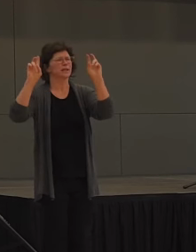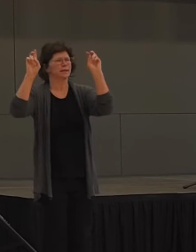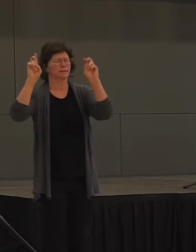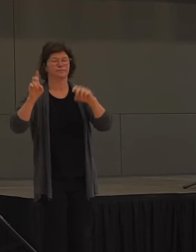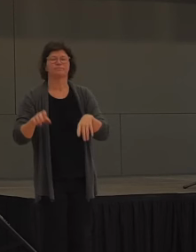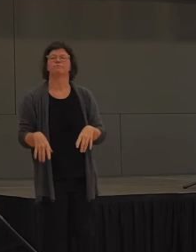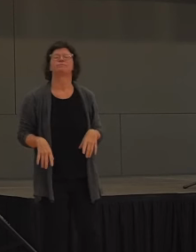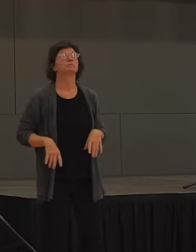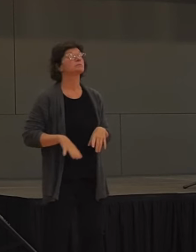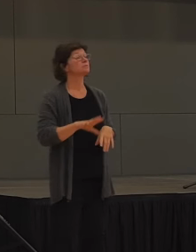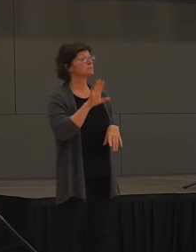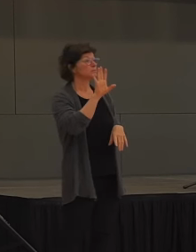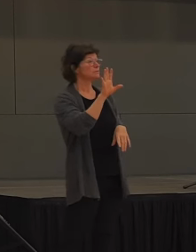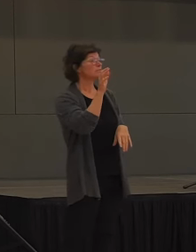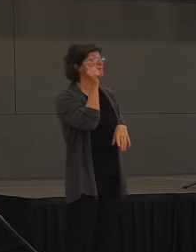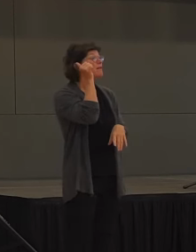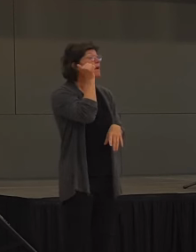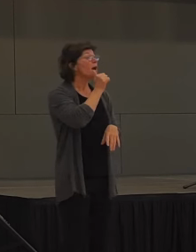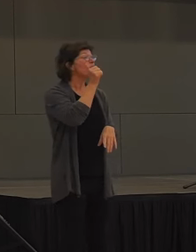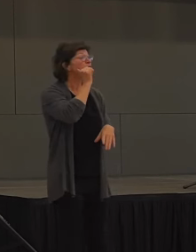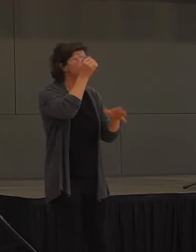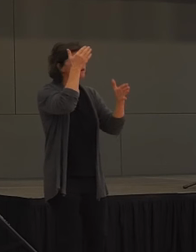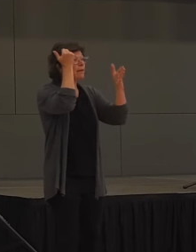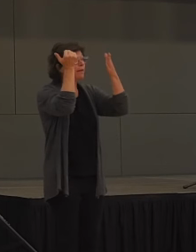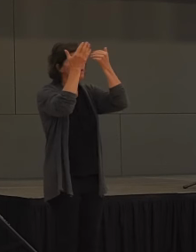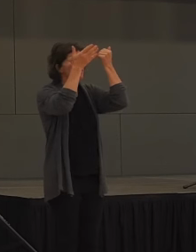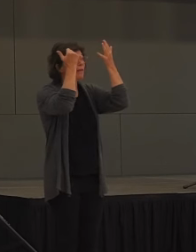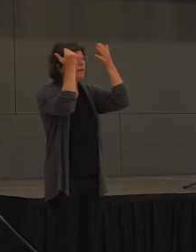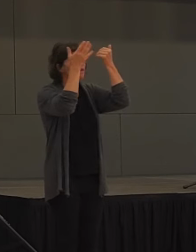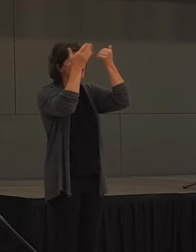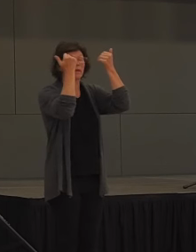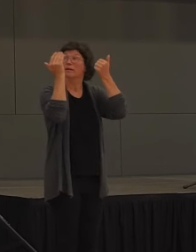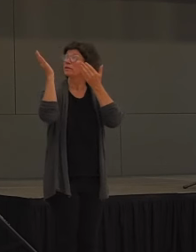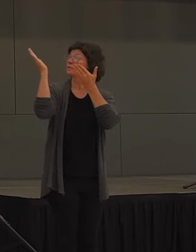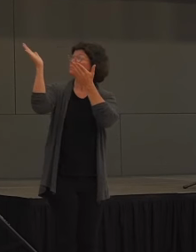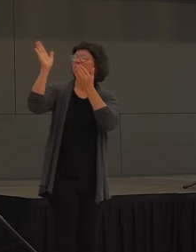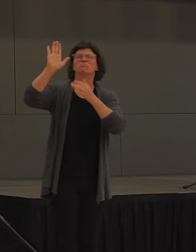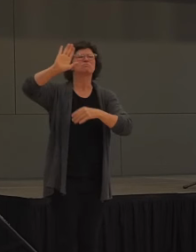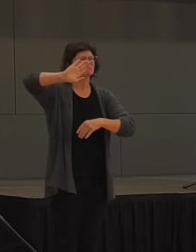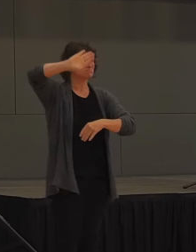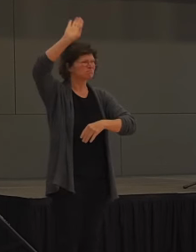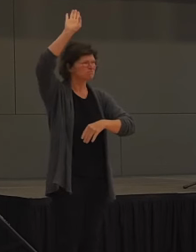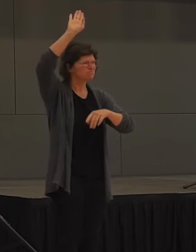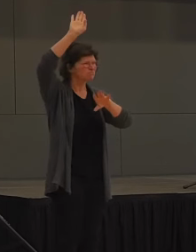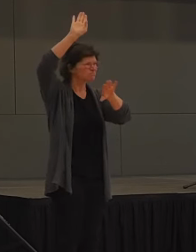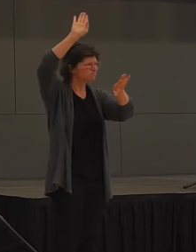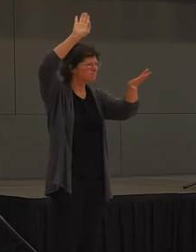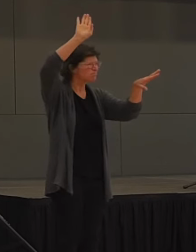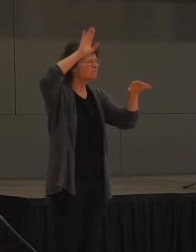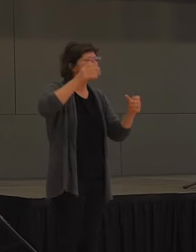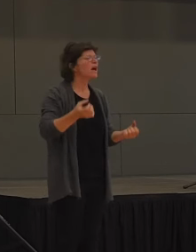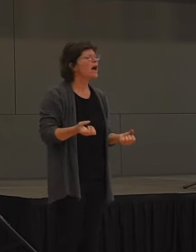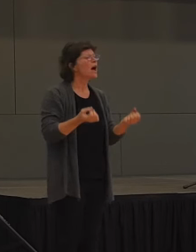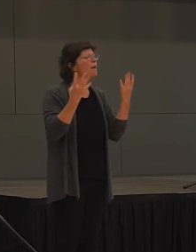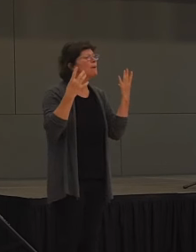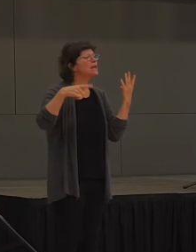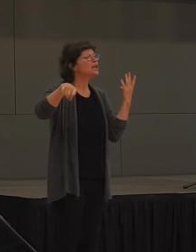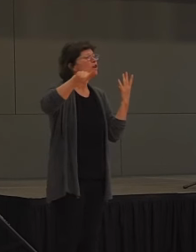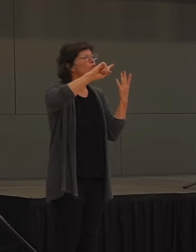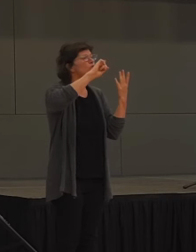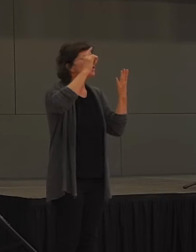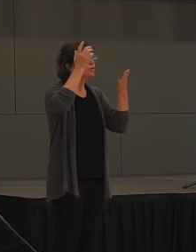Everyday forgetfulness. So let me start with a question. By show of hands, how many of you have